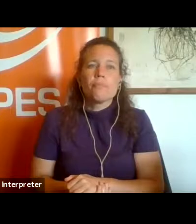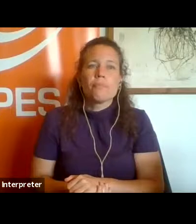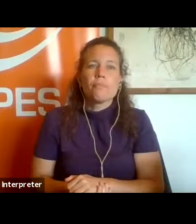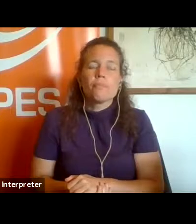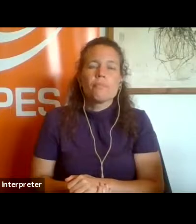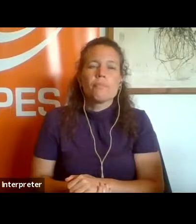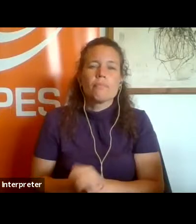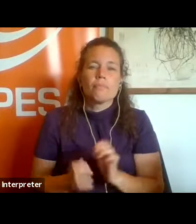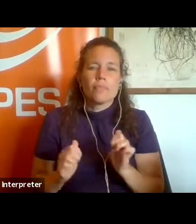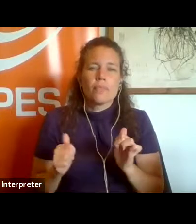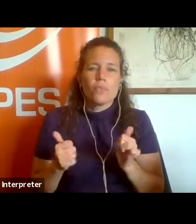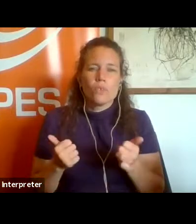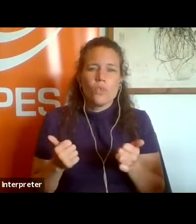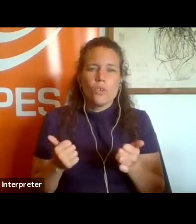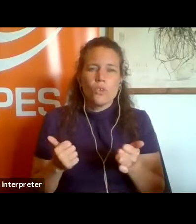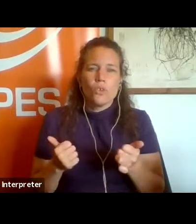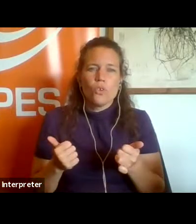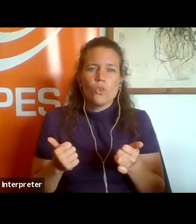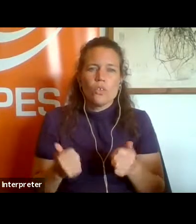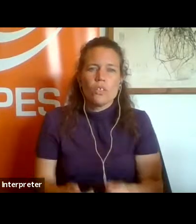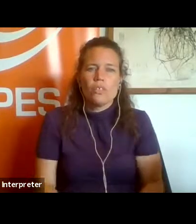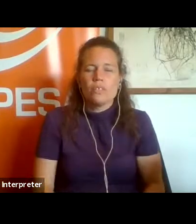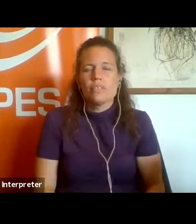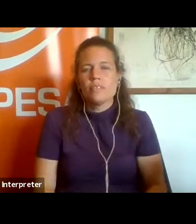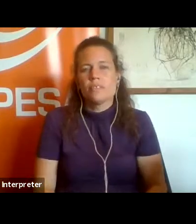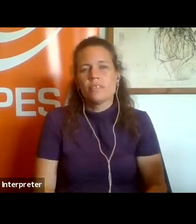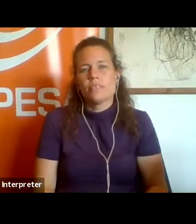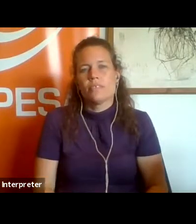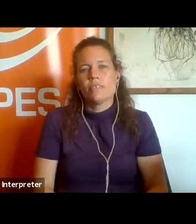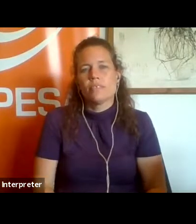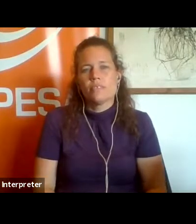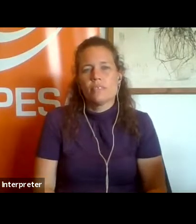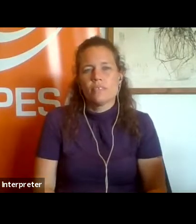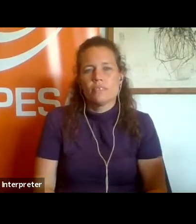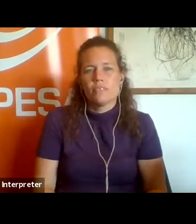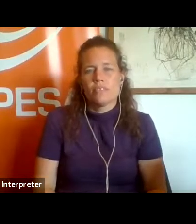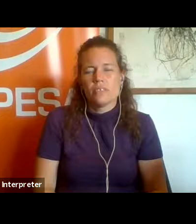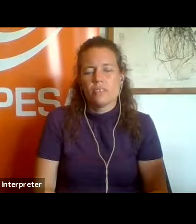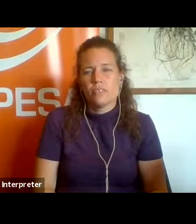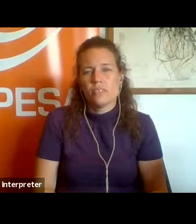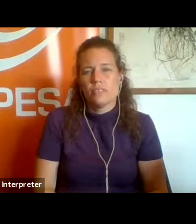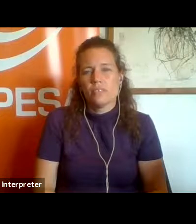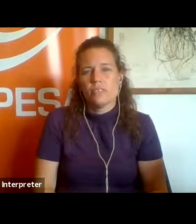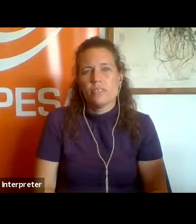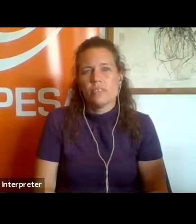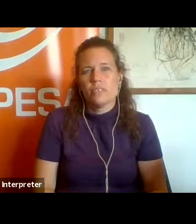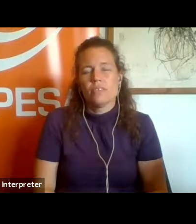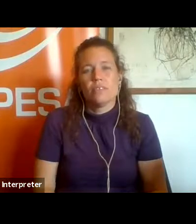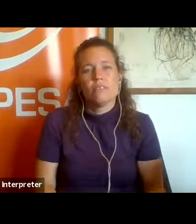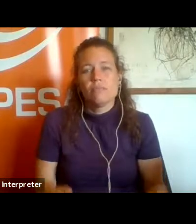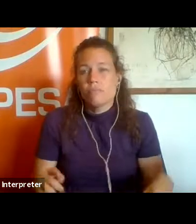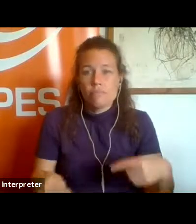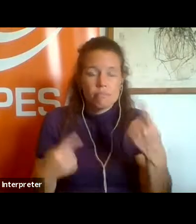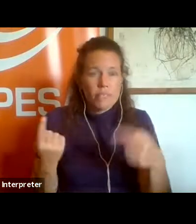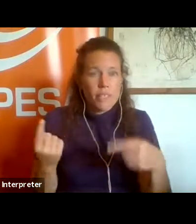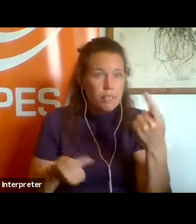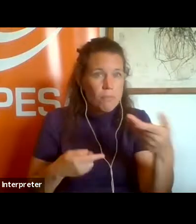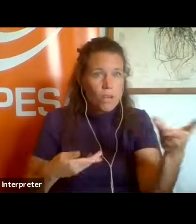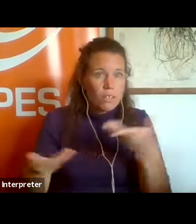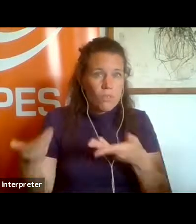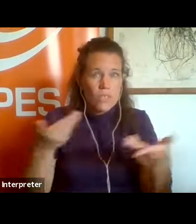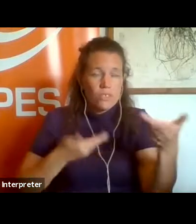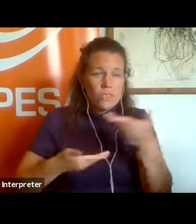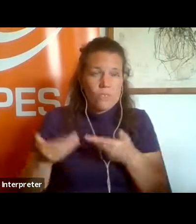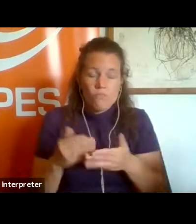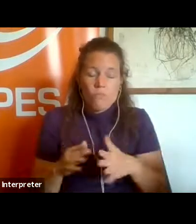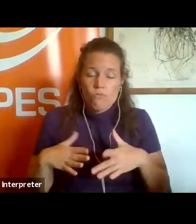Cool. And I think if there's any more questions, please feel free